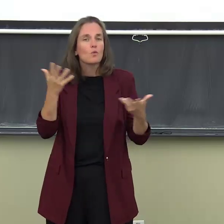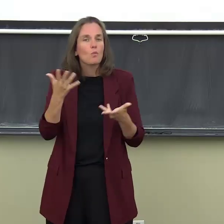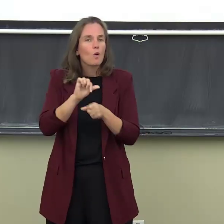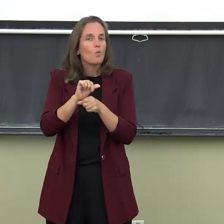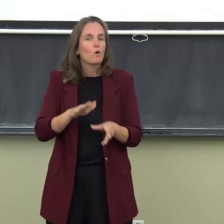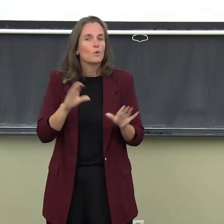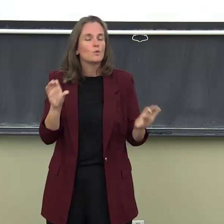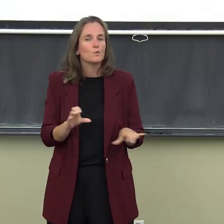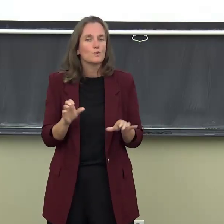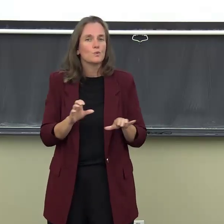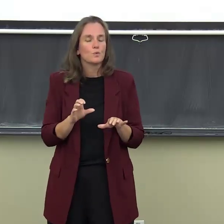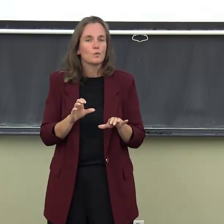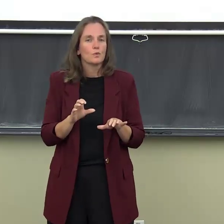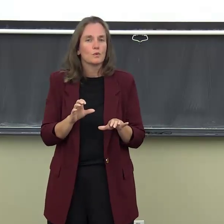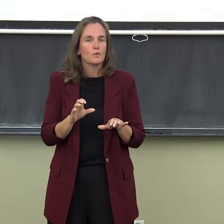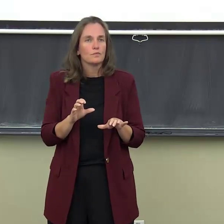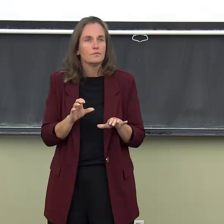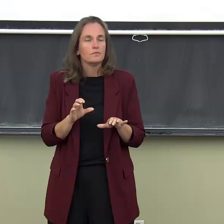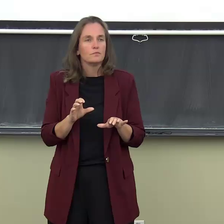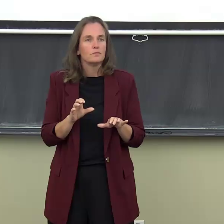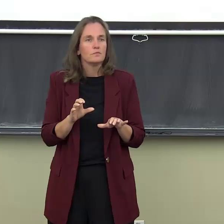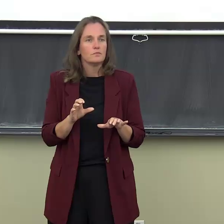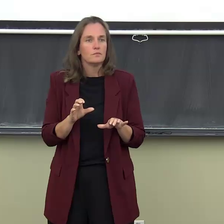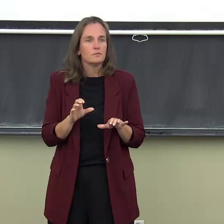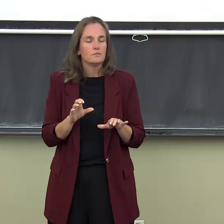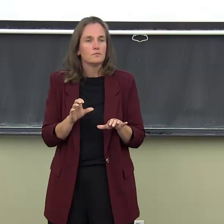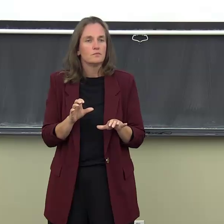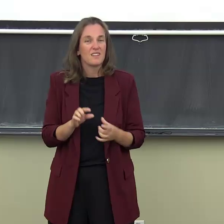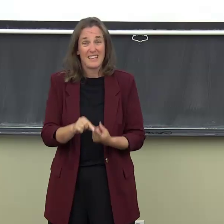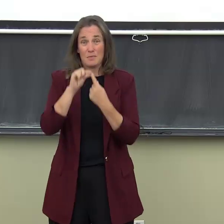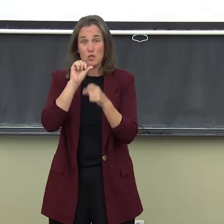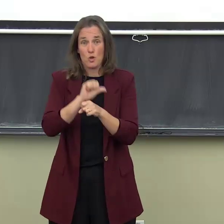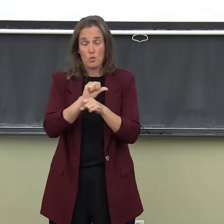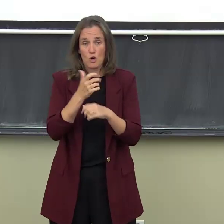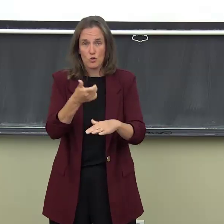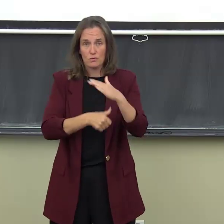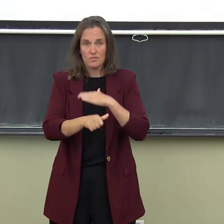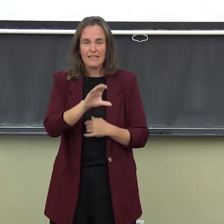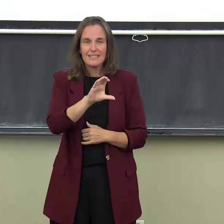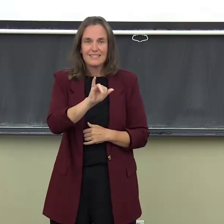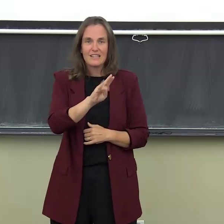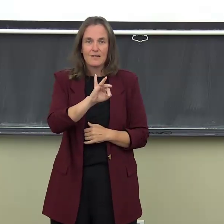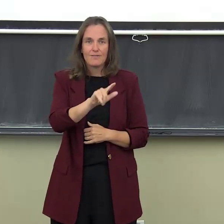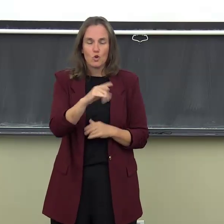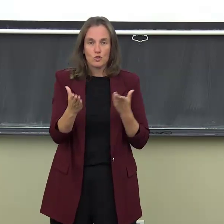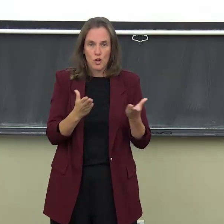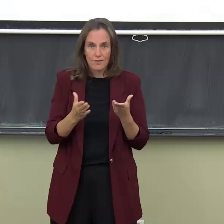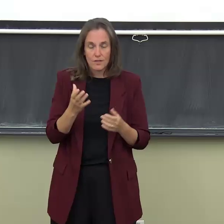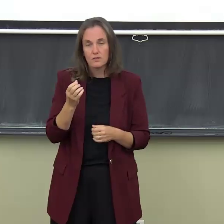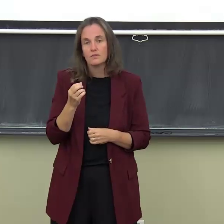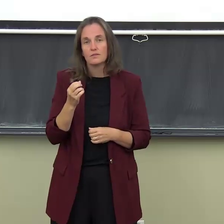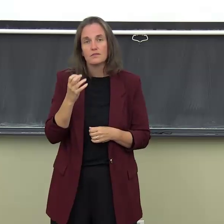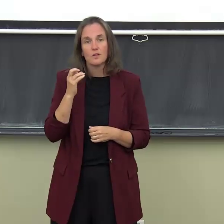workers do with, especially workers within the civil service or here in the US or within